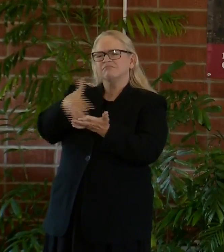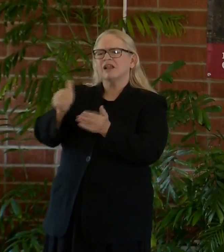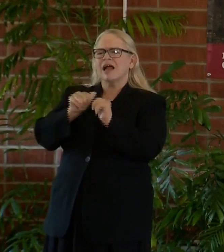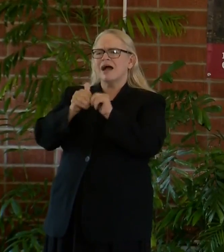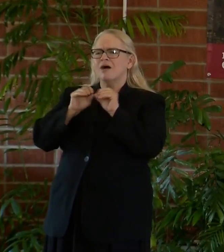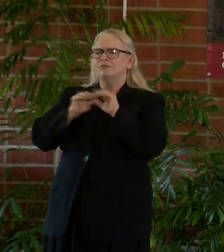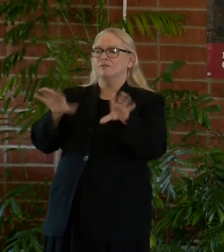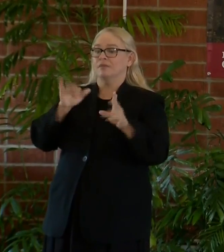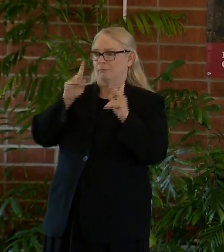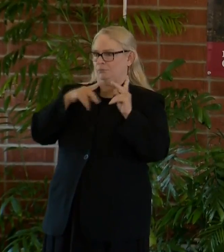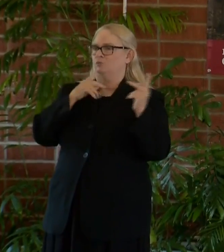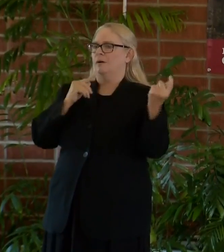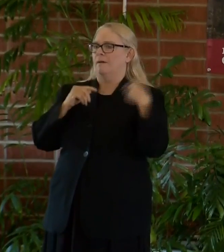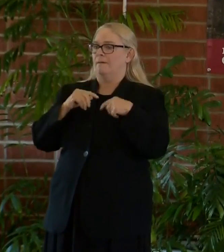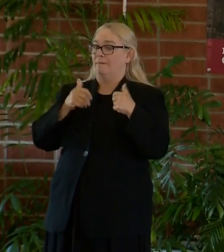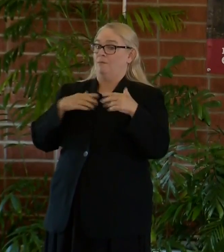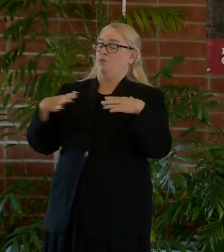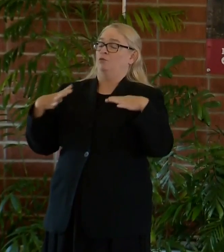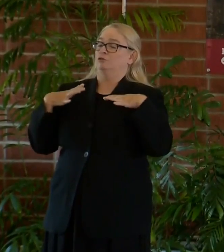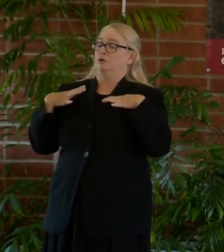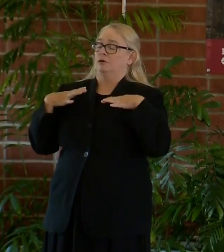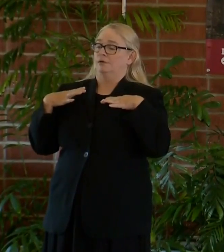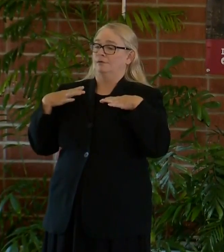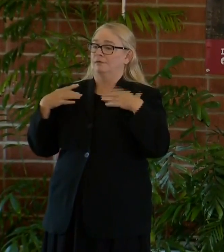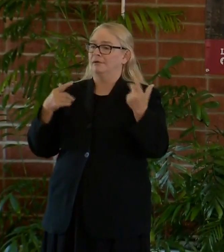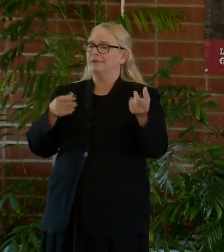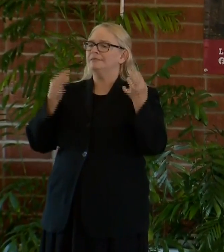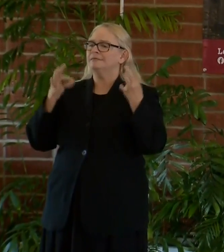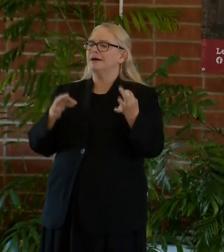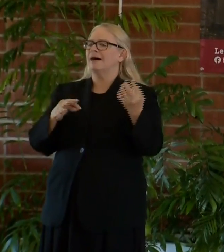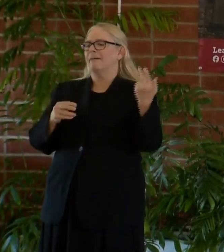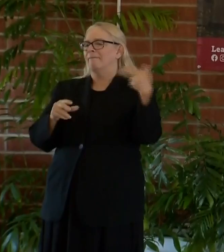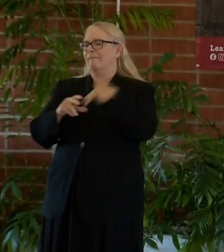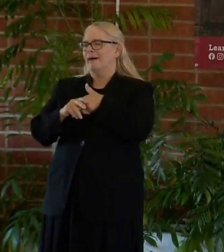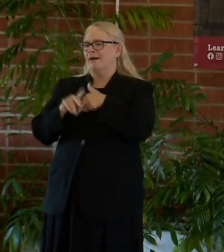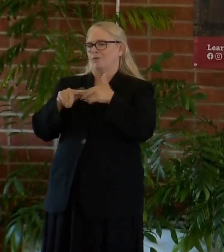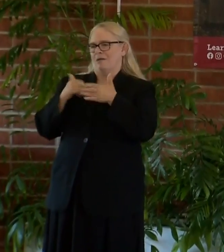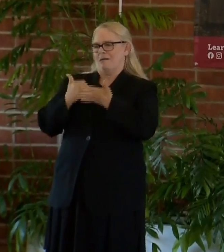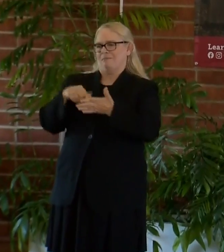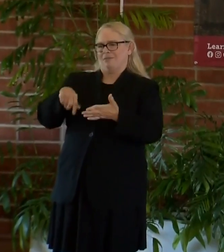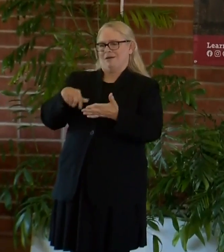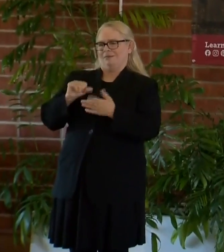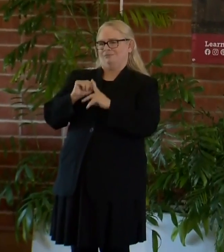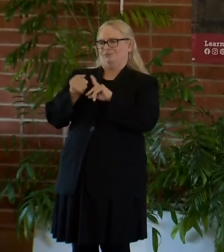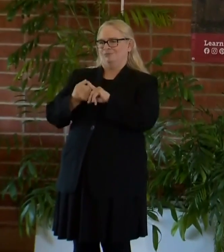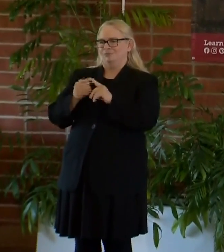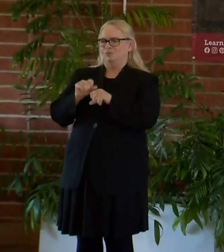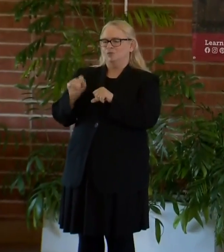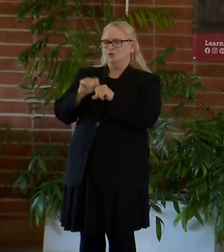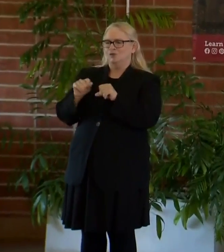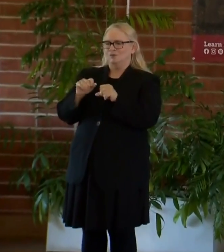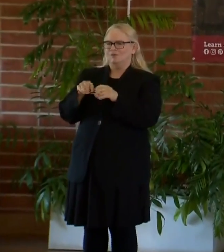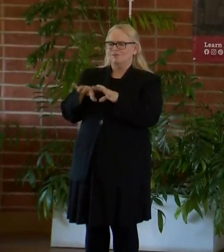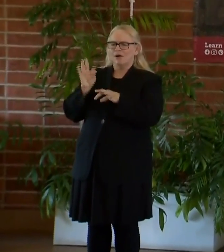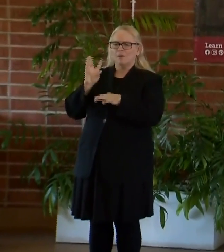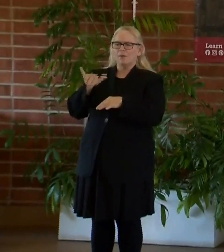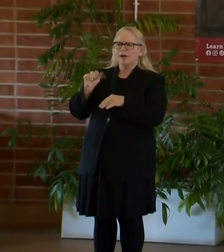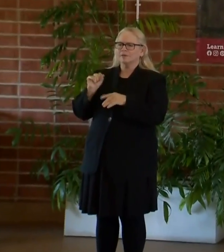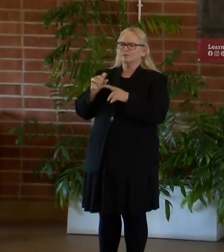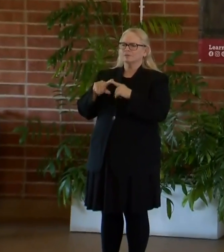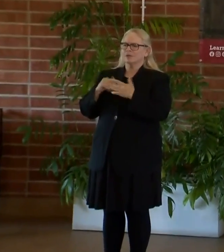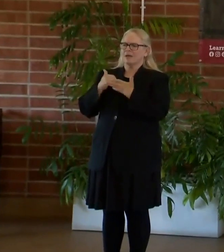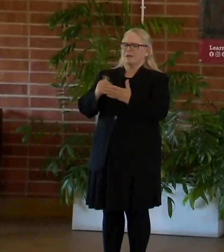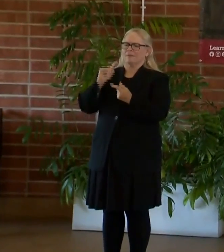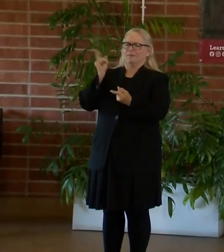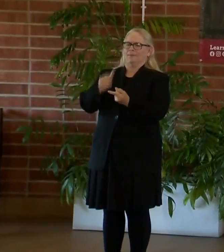from retirement, working to address the issue of shortages of supplies and more laser-like focus on testing. Dr.